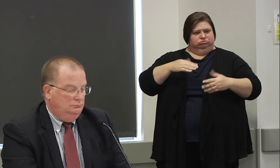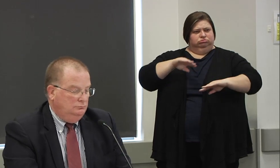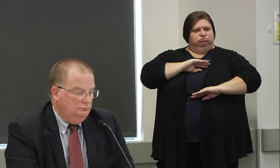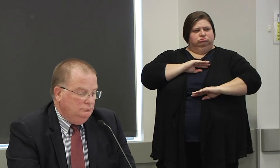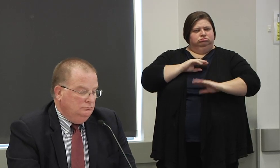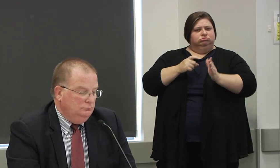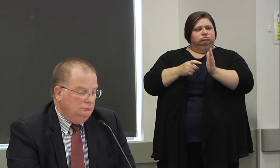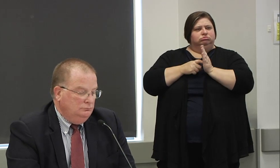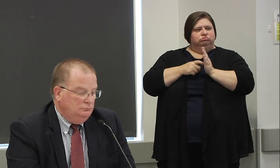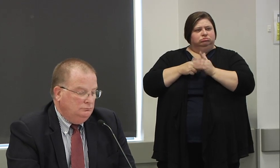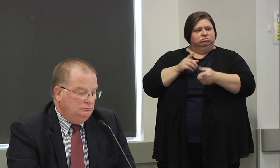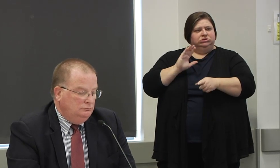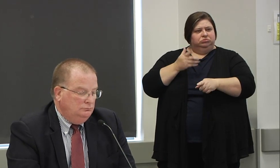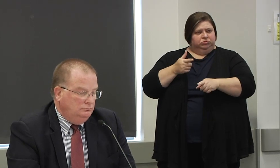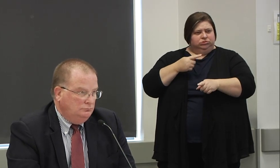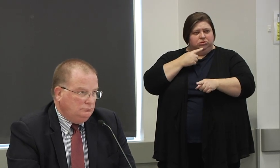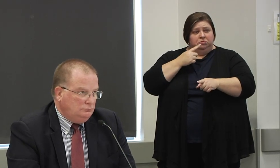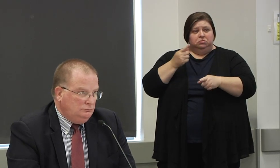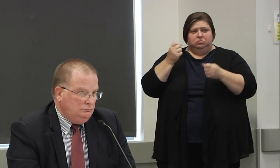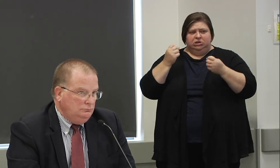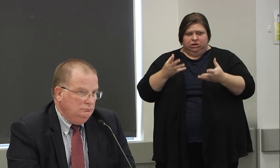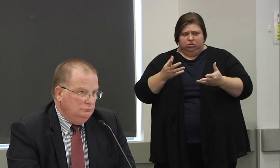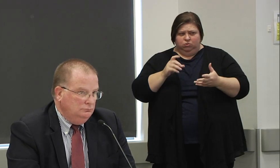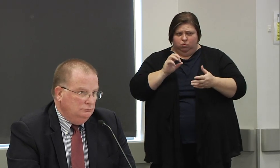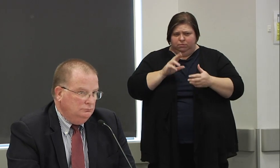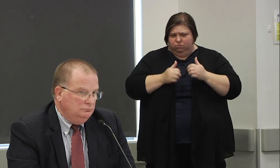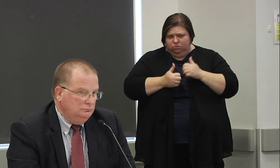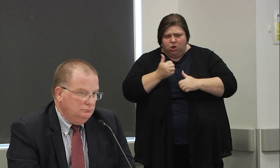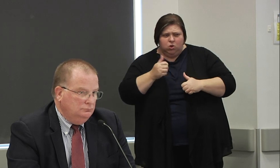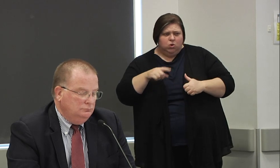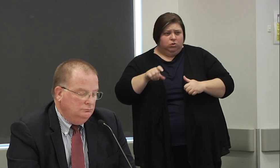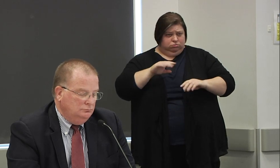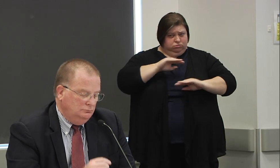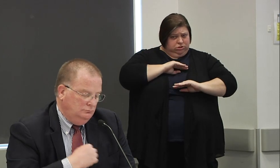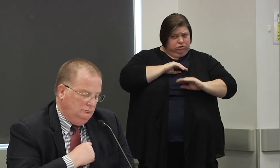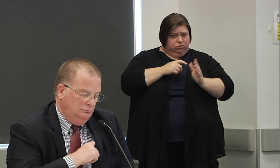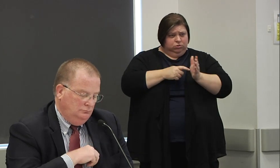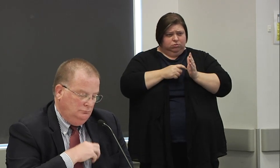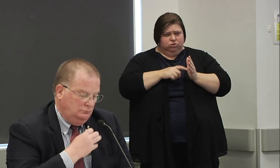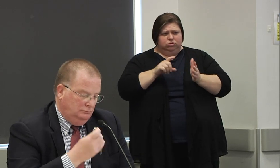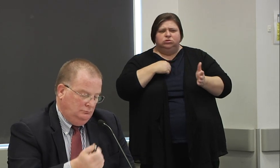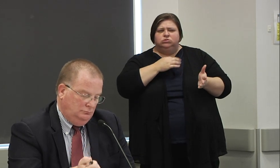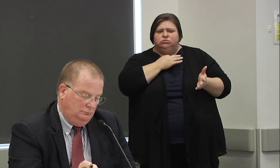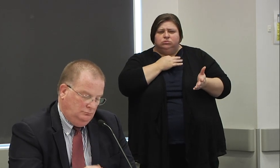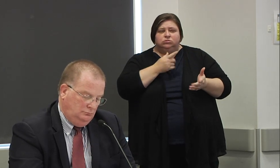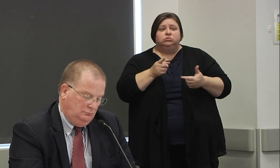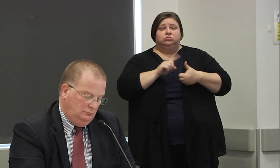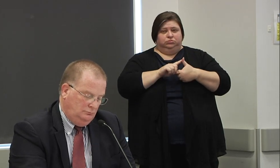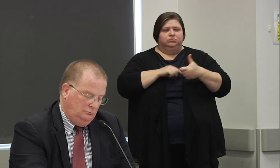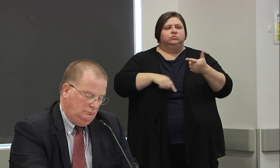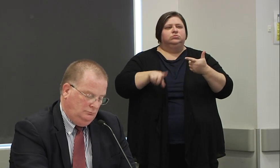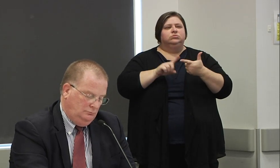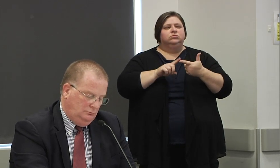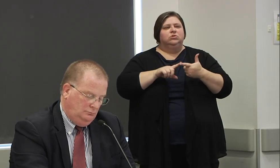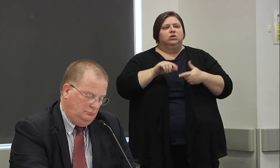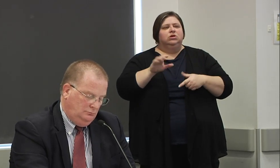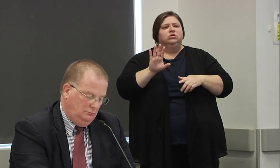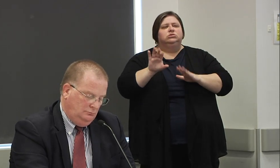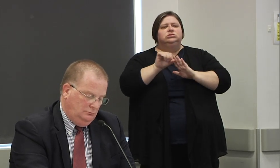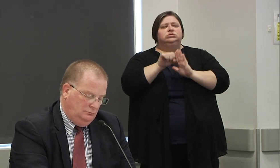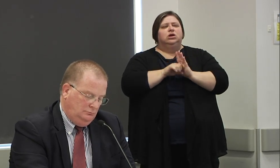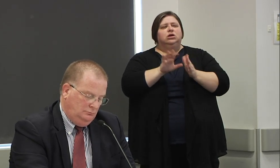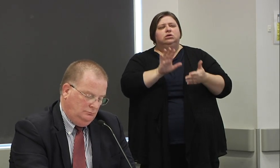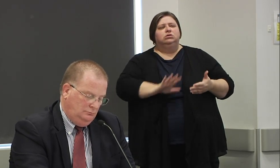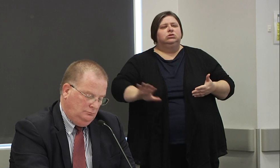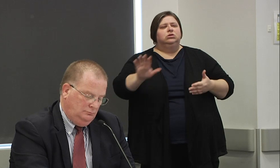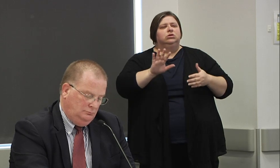many of them, or the bulk of them, do. So curious about that. And also, there's a statewide requirement around emergency department visits, and